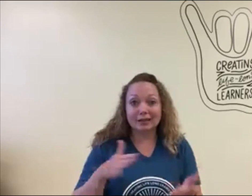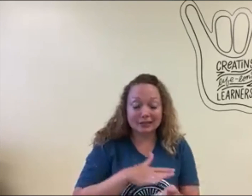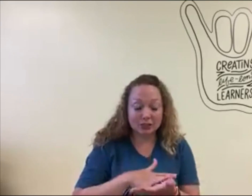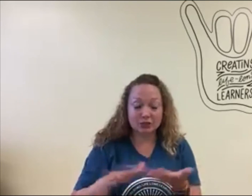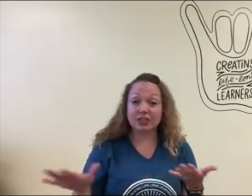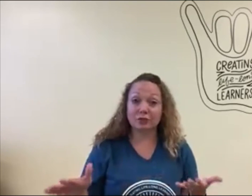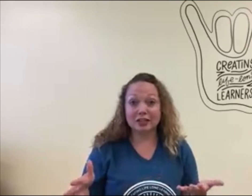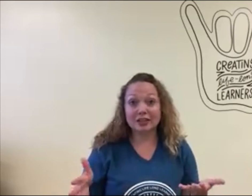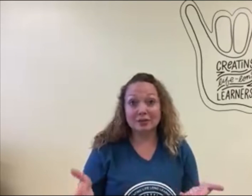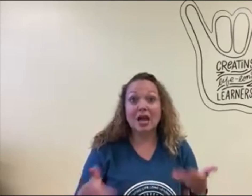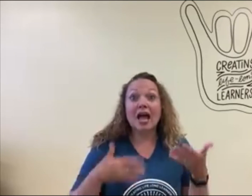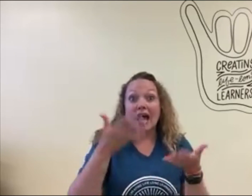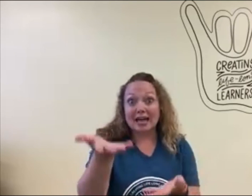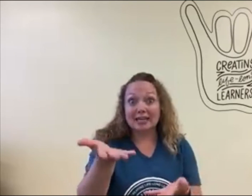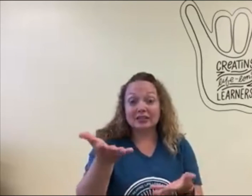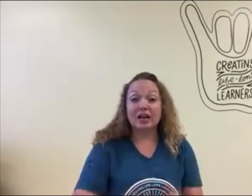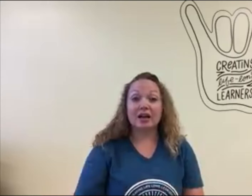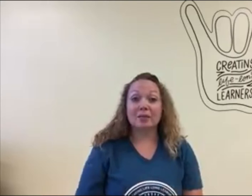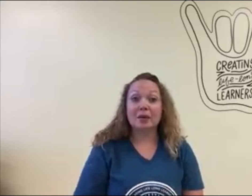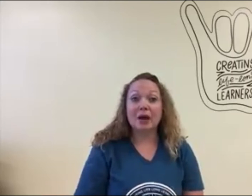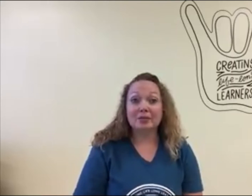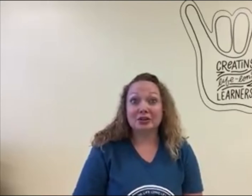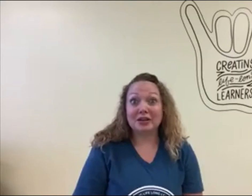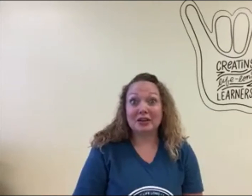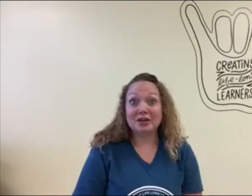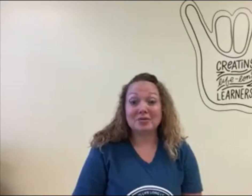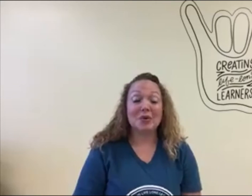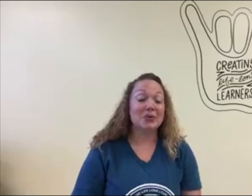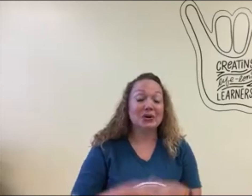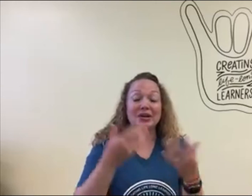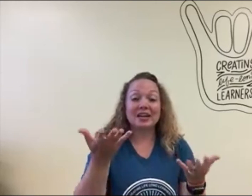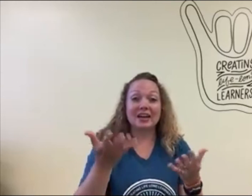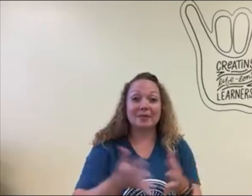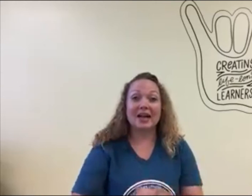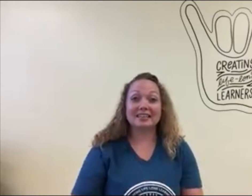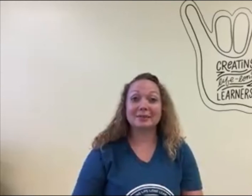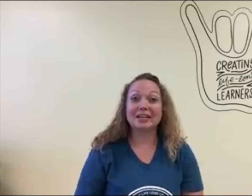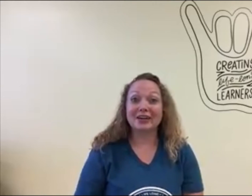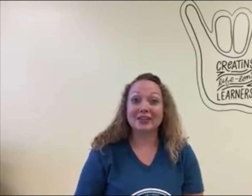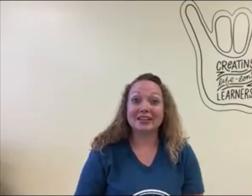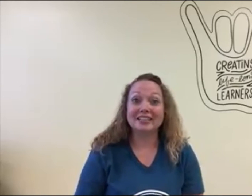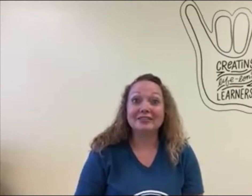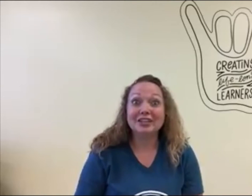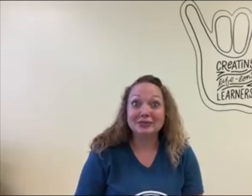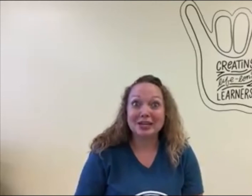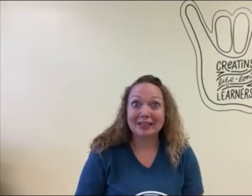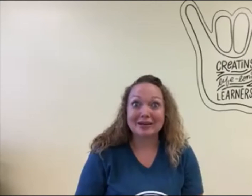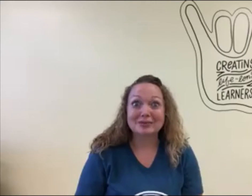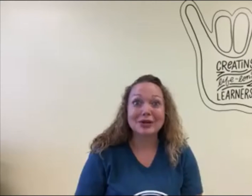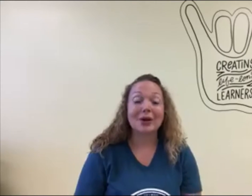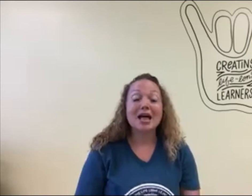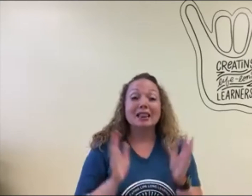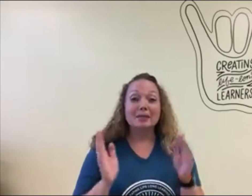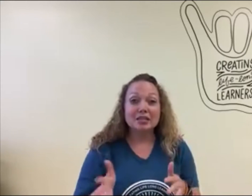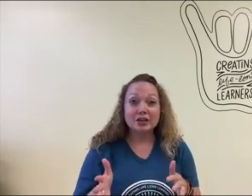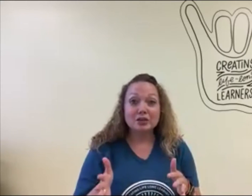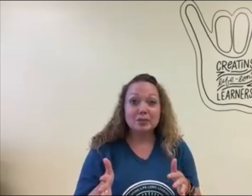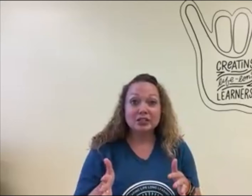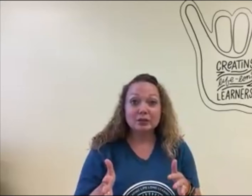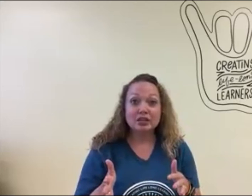likes to sit and read them as I'm sharing them or as somebody on the TV is reading them. So let me tell you the books that we're